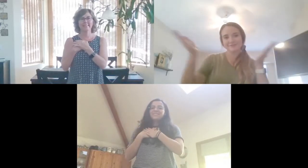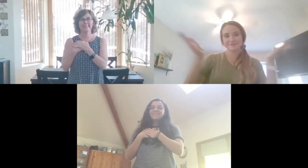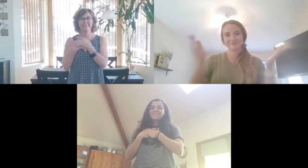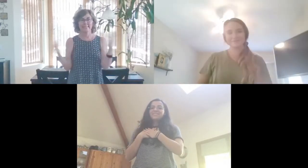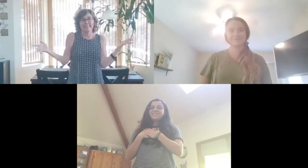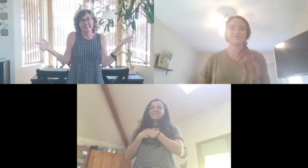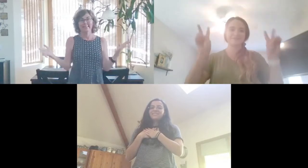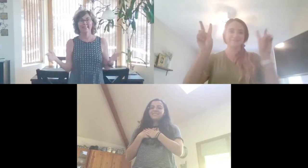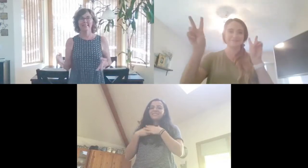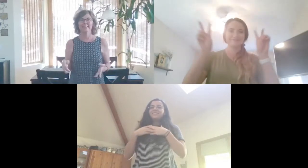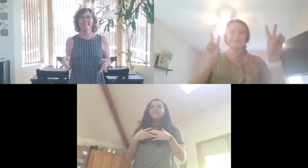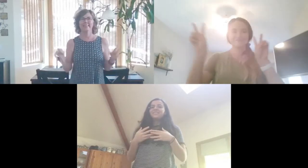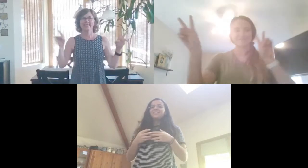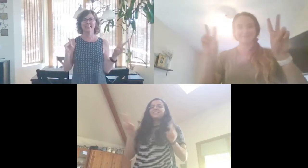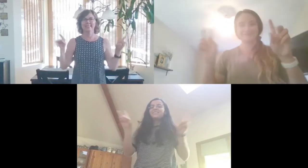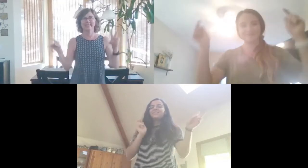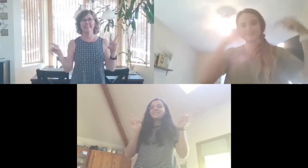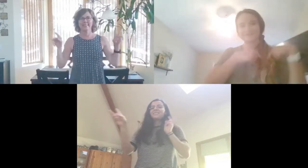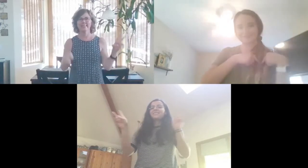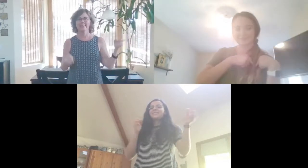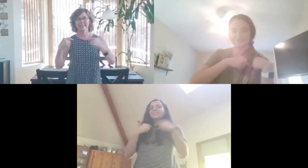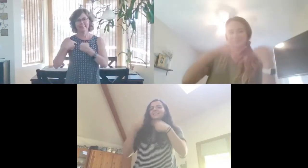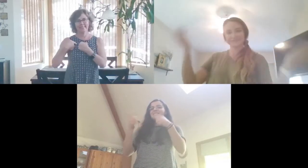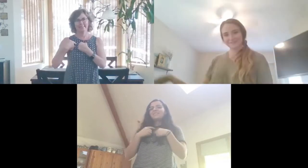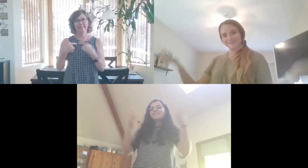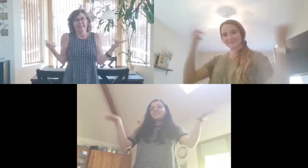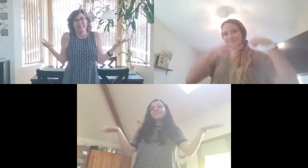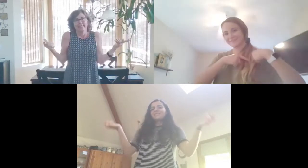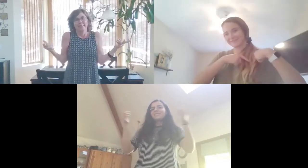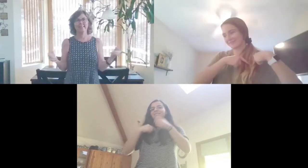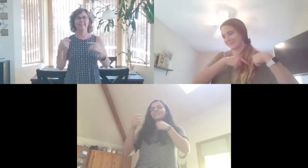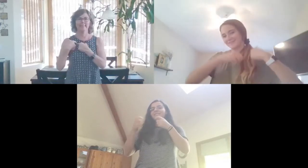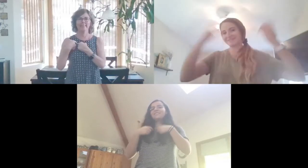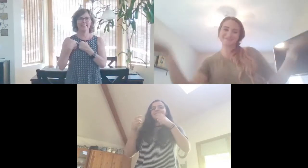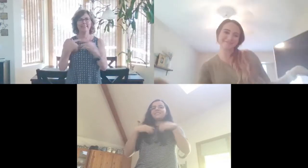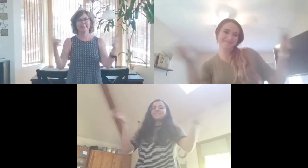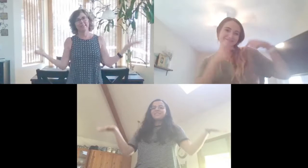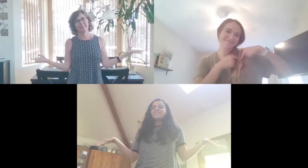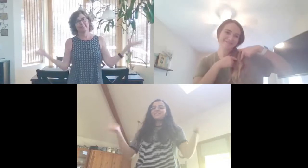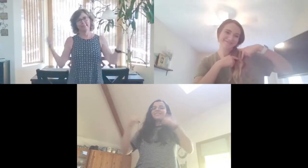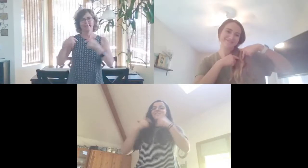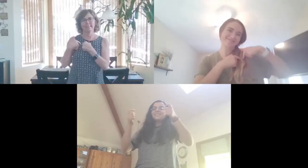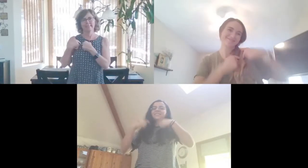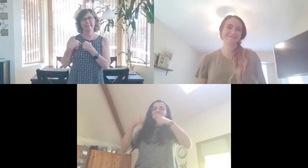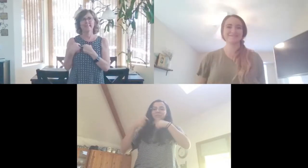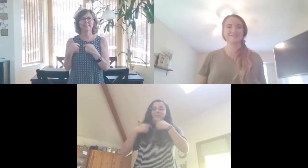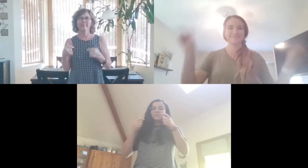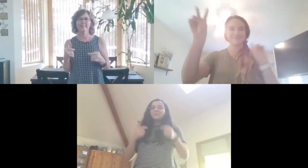I've got the peace that passes understanding down in my heart. Where down in my heart? Where down in my heart? I've got the peace that